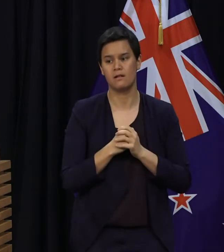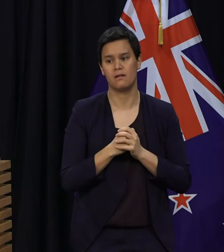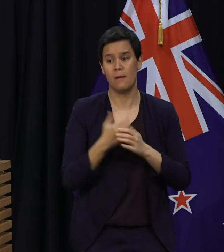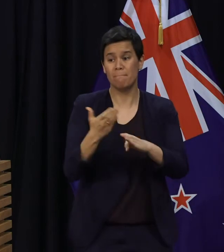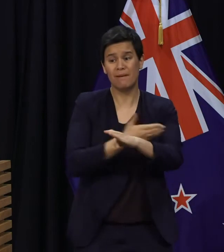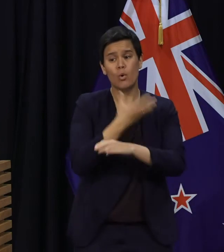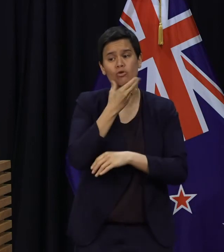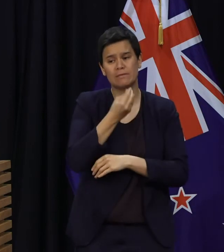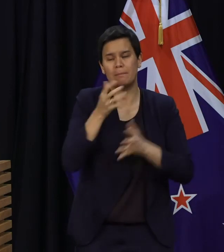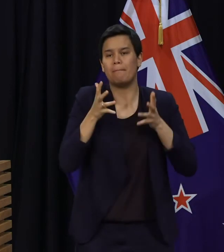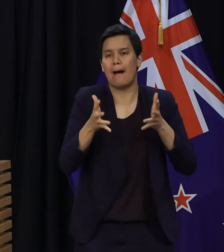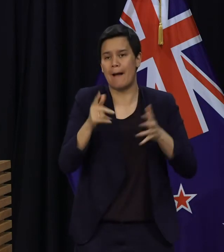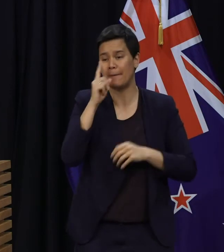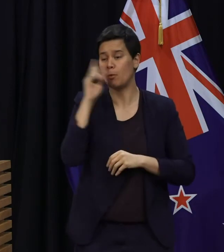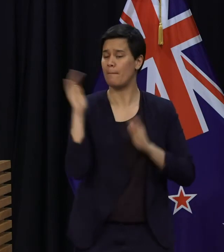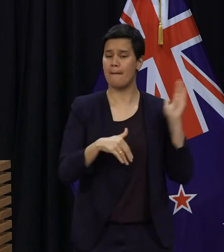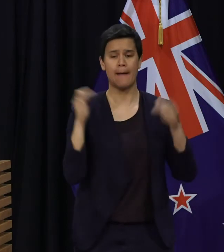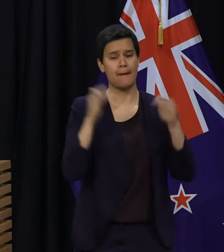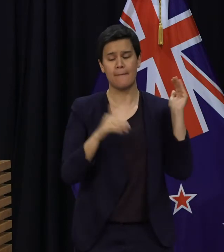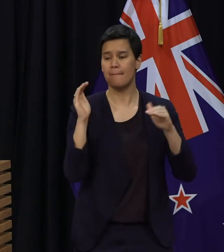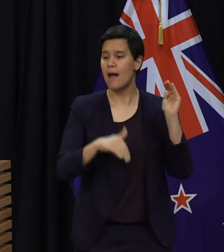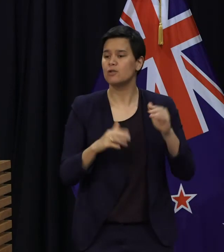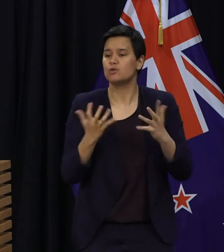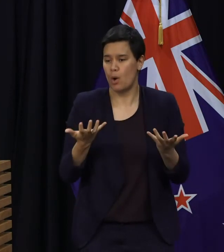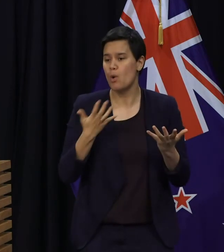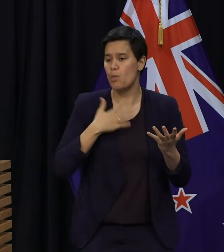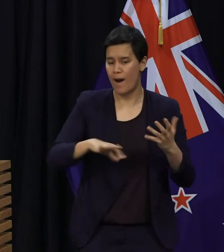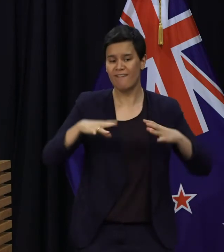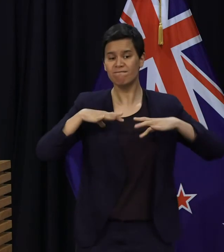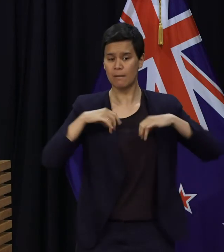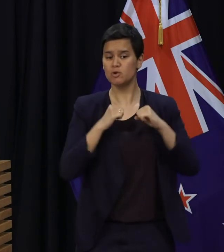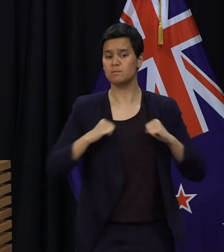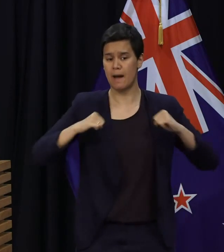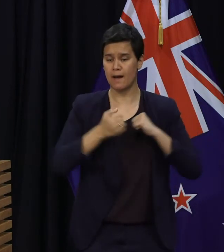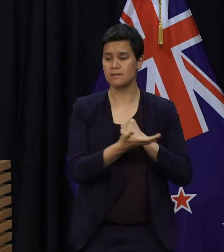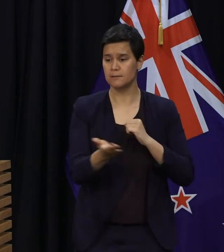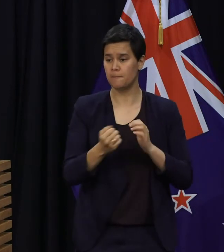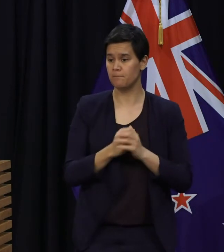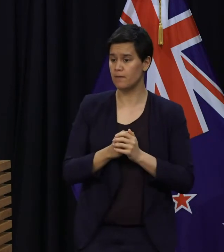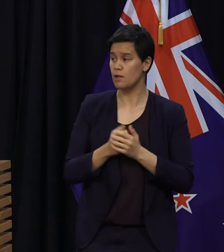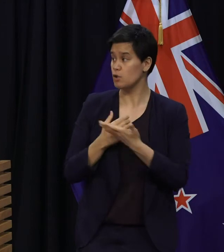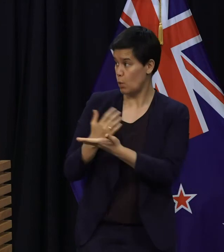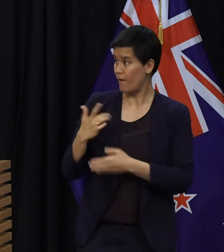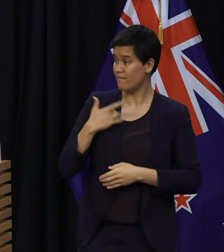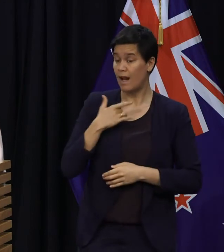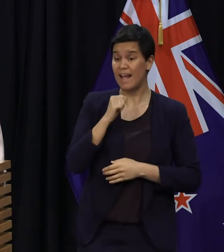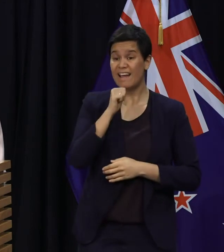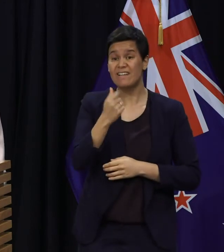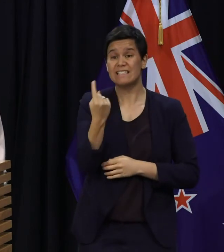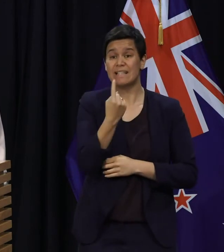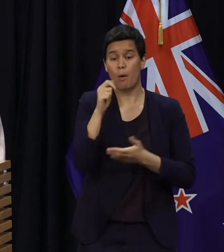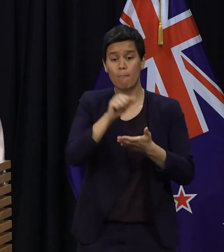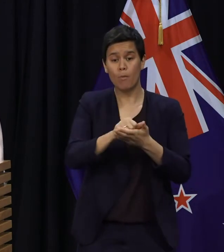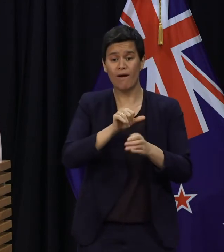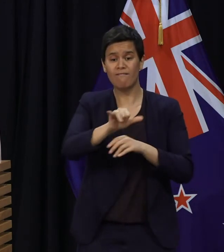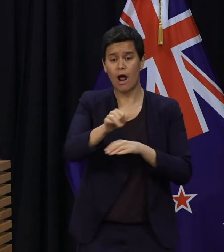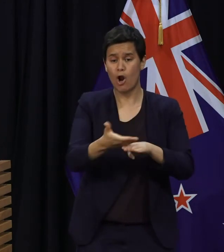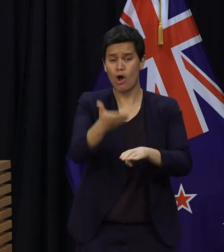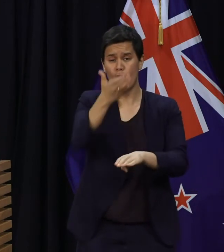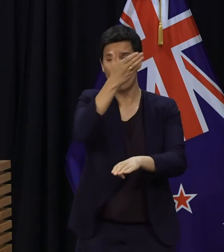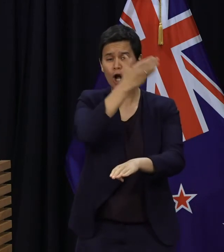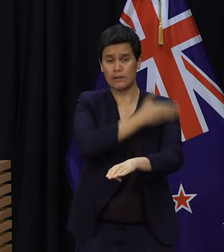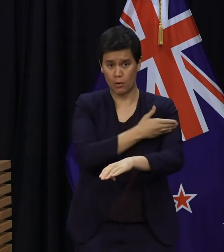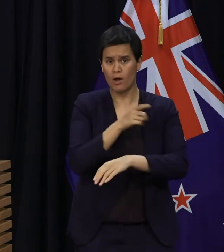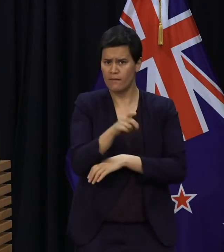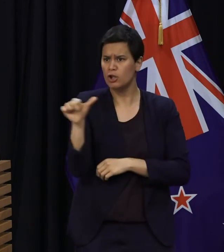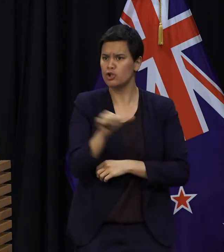before Christmas. You don't think that the system should be people who have booked flights the earliest should be receiving those vouchers? Of course, we have no way of knowing